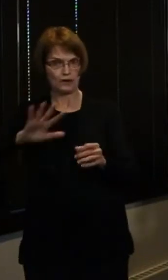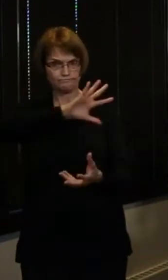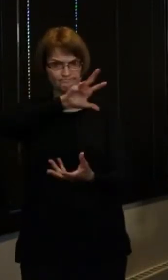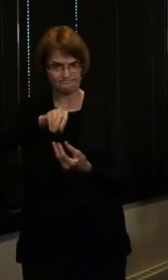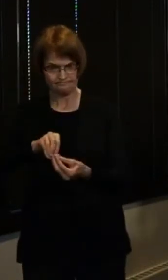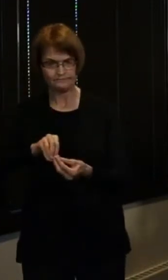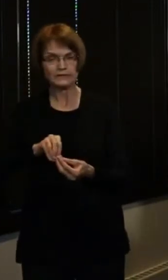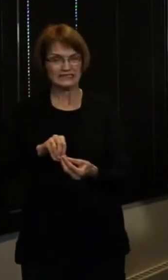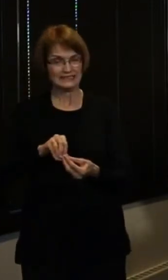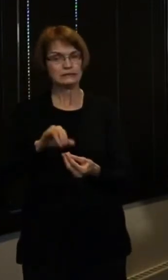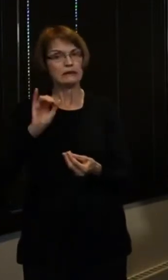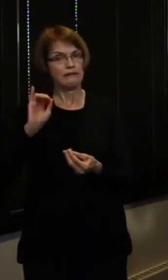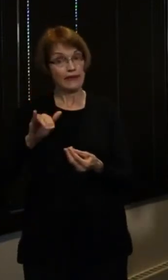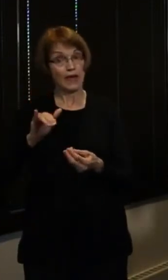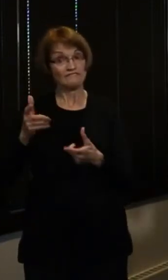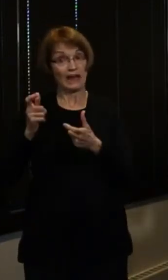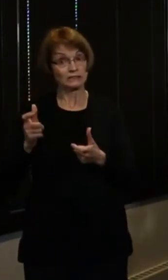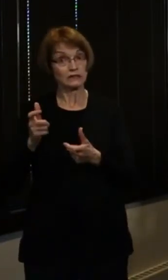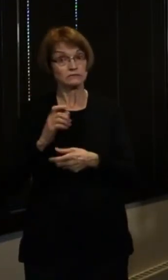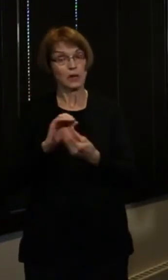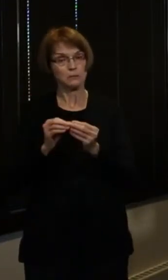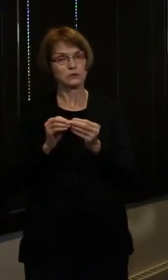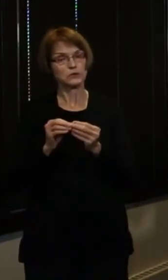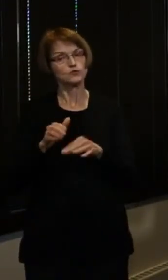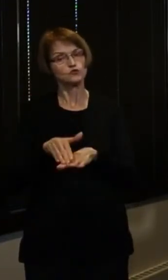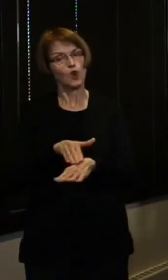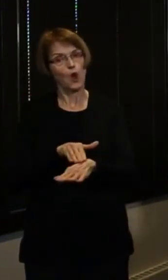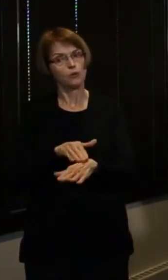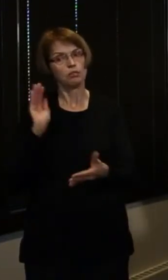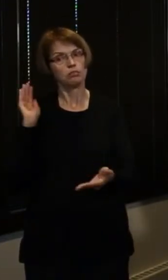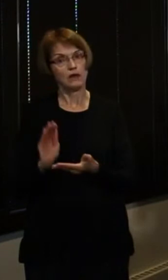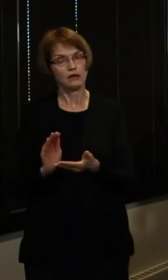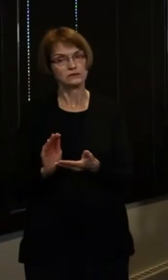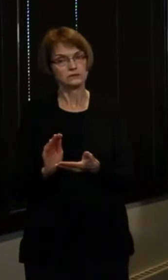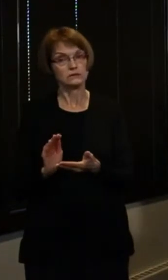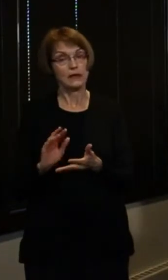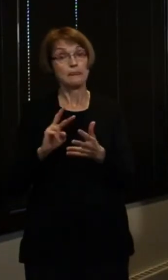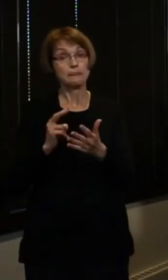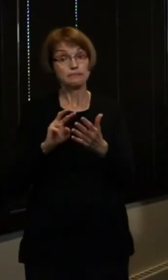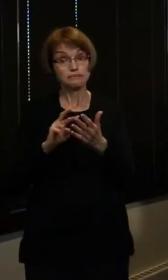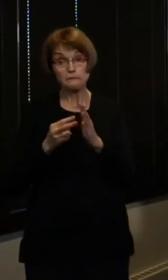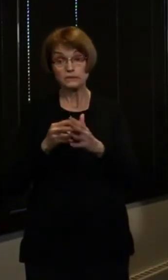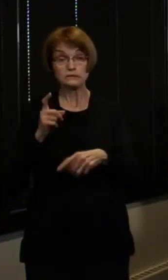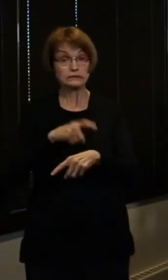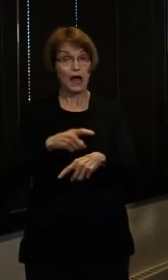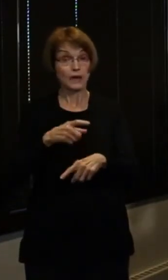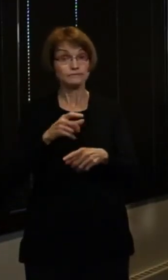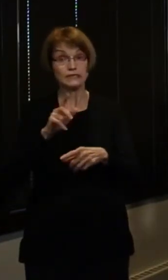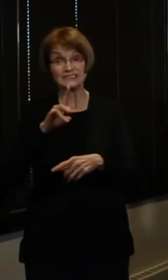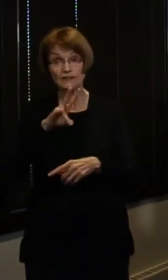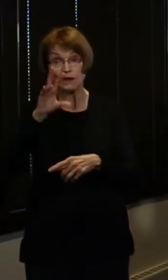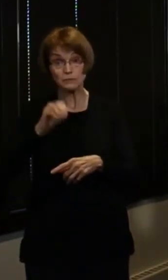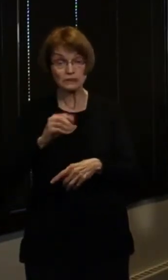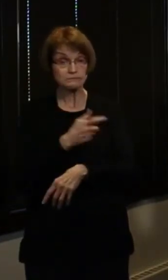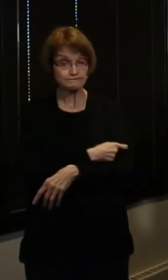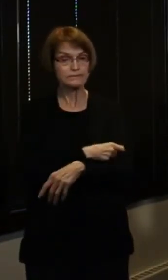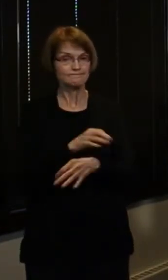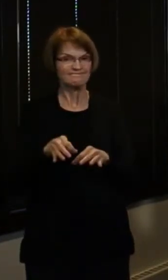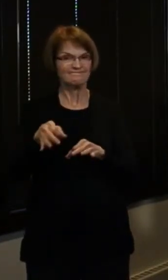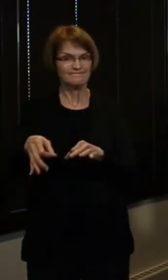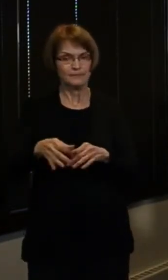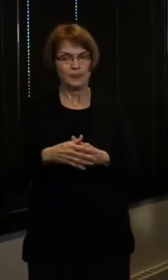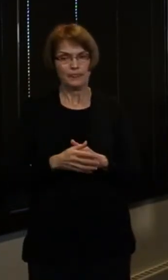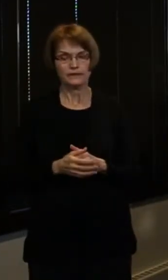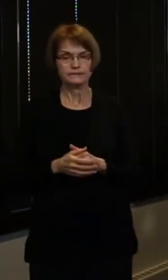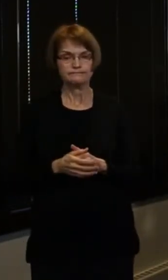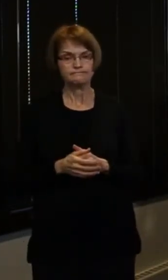slower vaccination rate, so again pushes that date out a little bit further. But just doing all of the math behind it, it pushes us